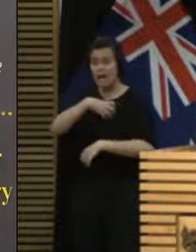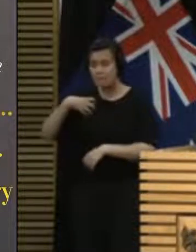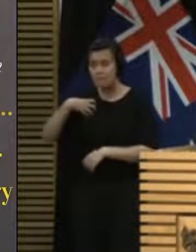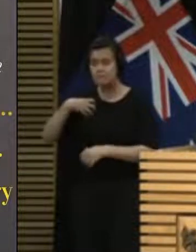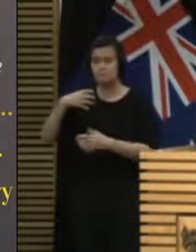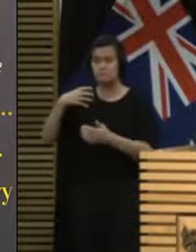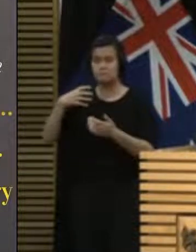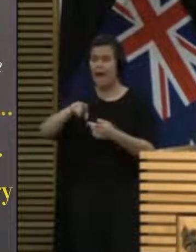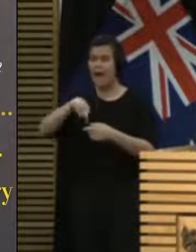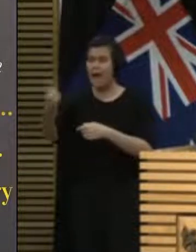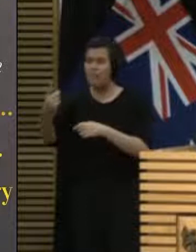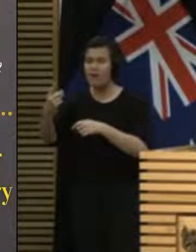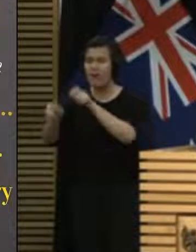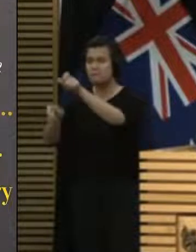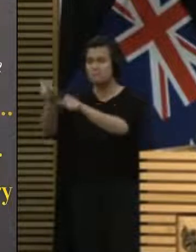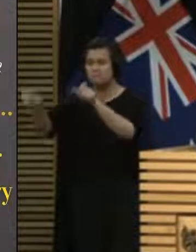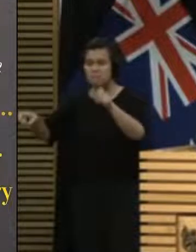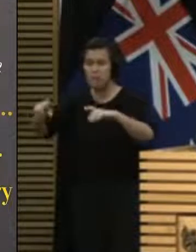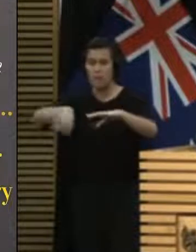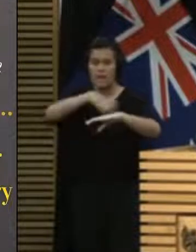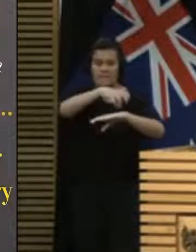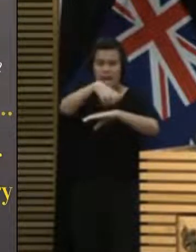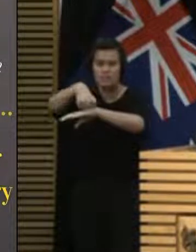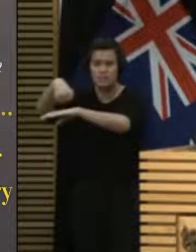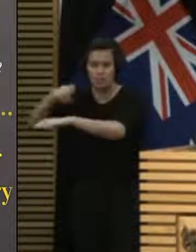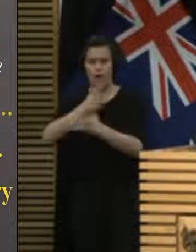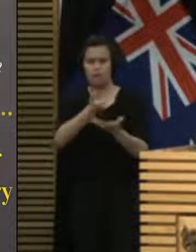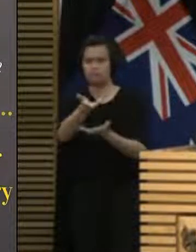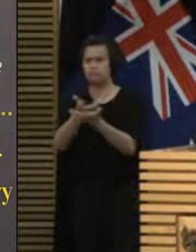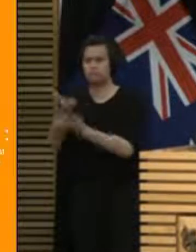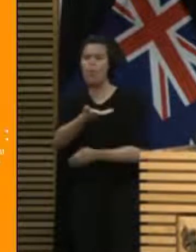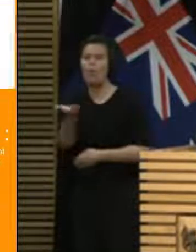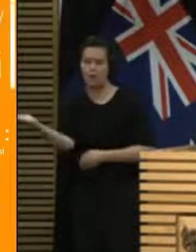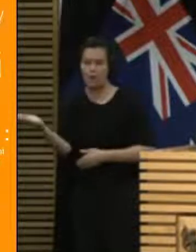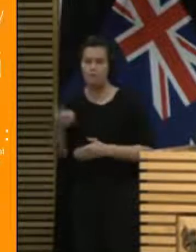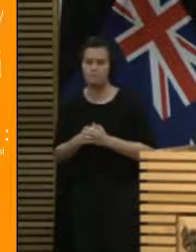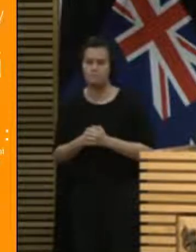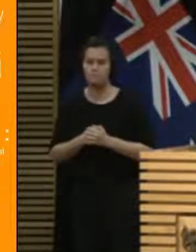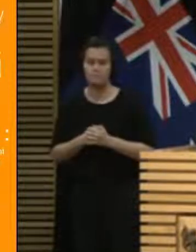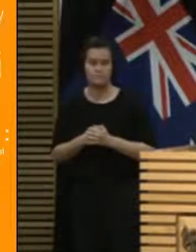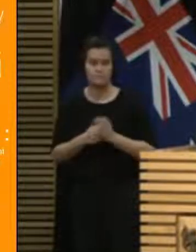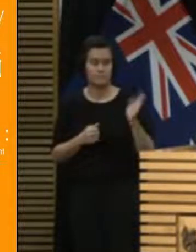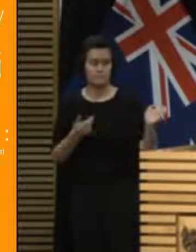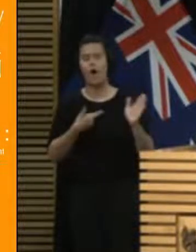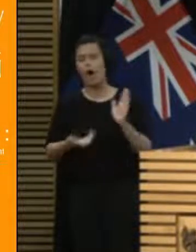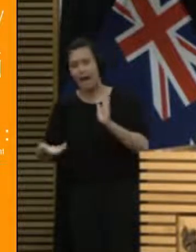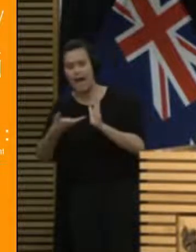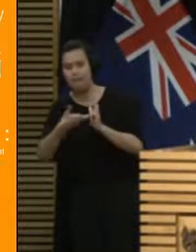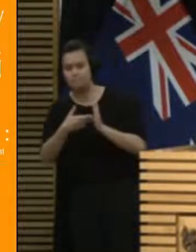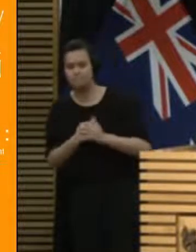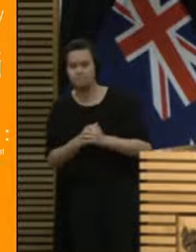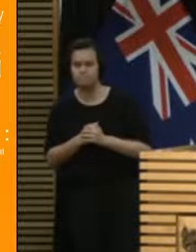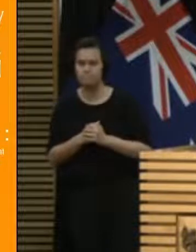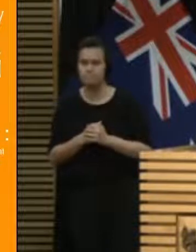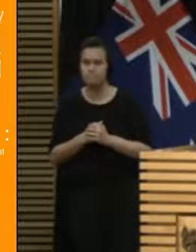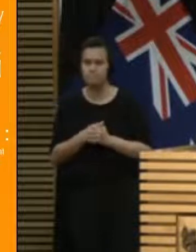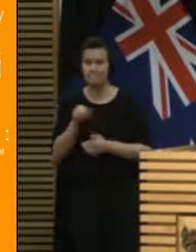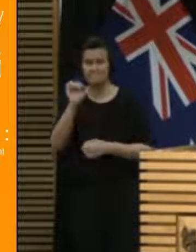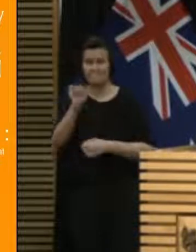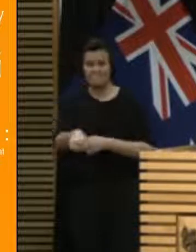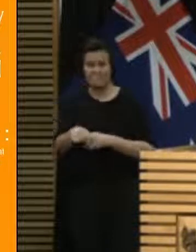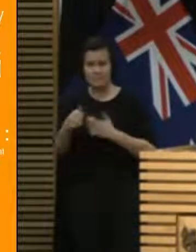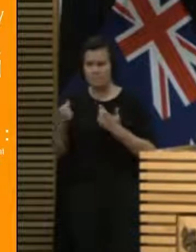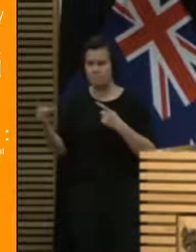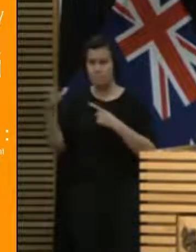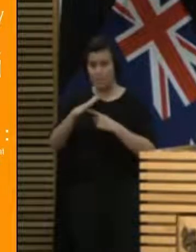as we consider that. Two final quick points on that. Again, I cannot state more clearly how important it is for us to be known that your